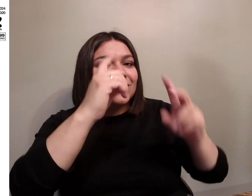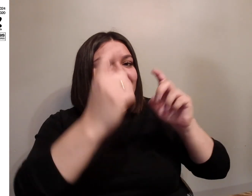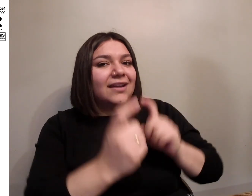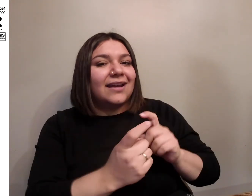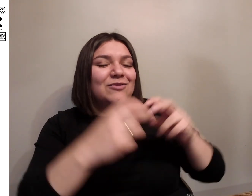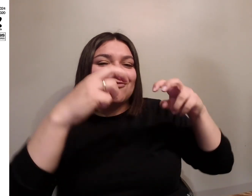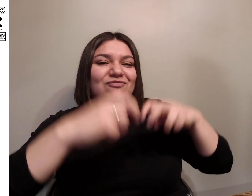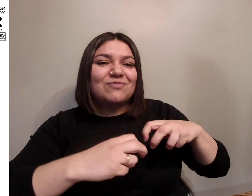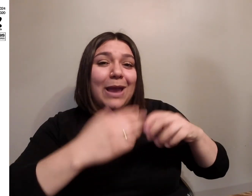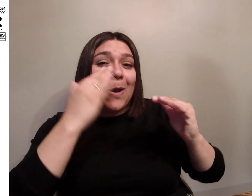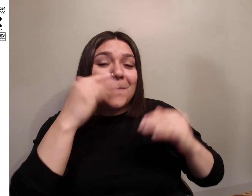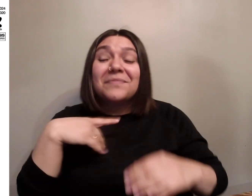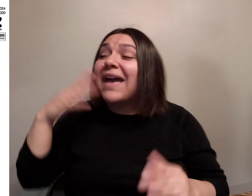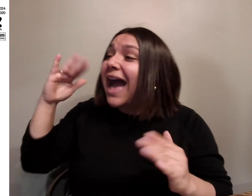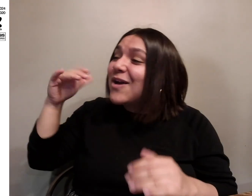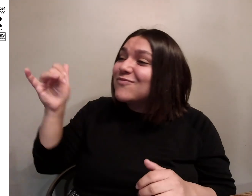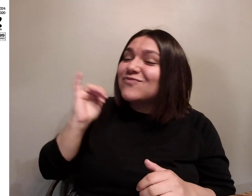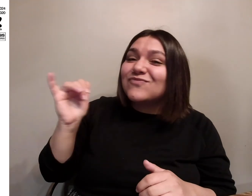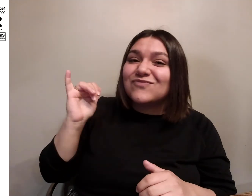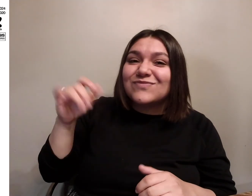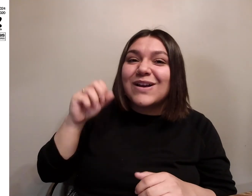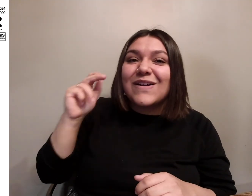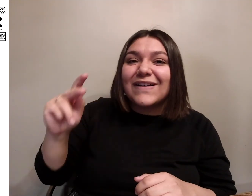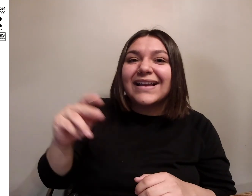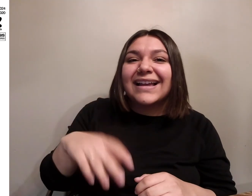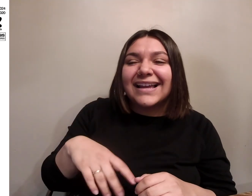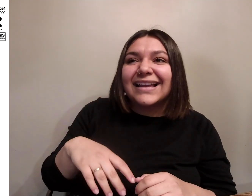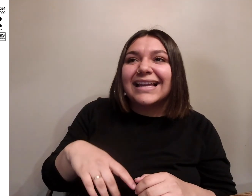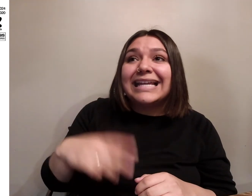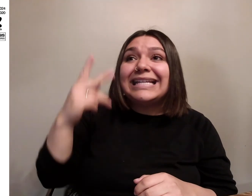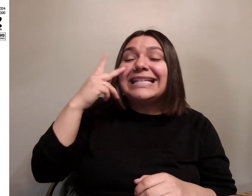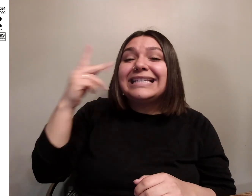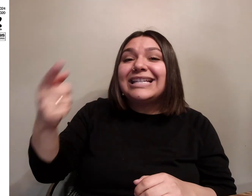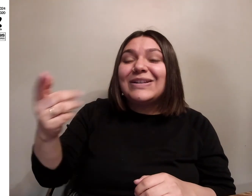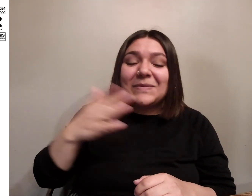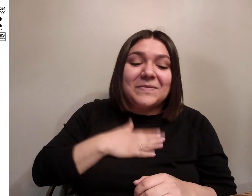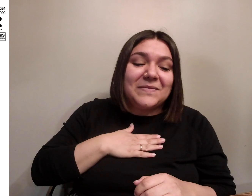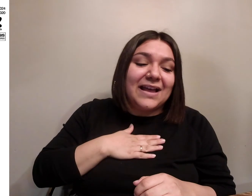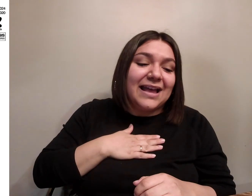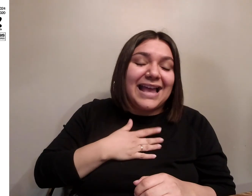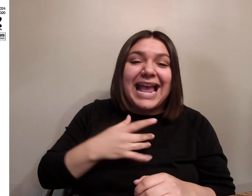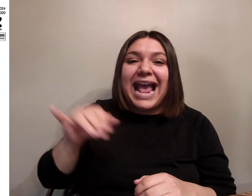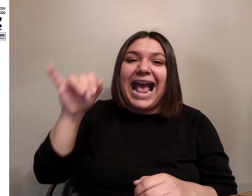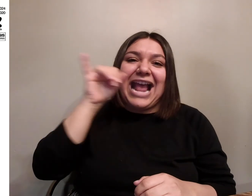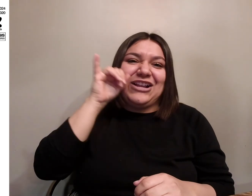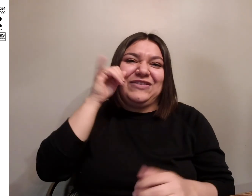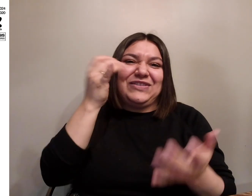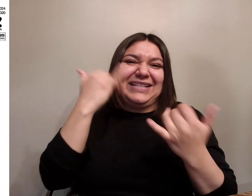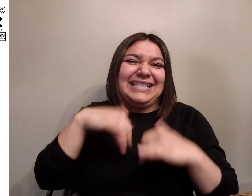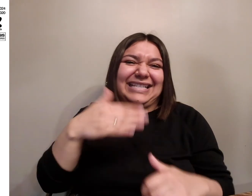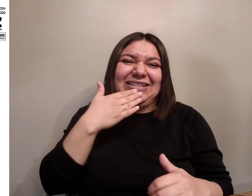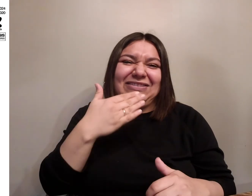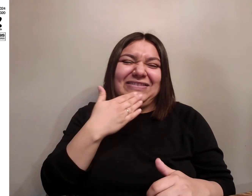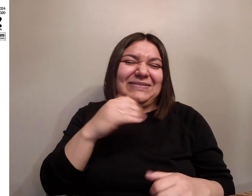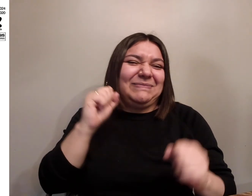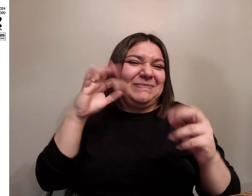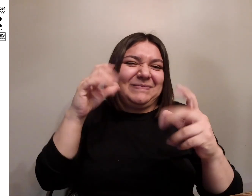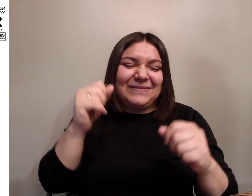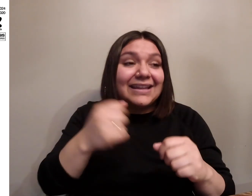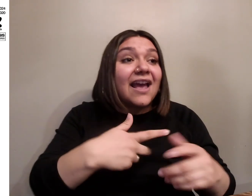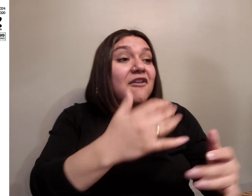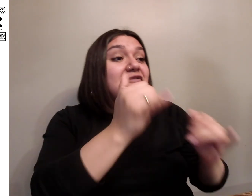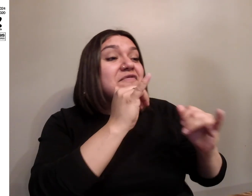that we will see each other in person soon. I hope so. I hope so too. Even seeing you on